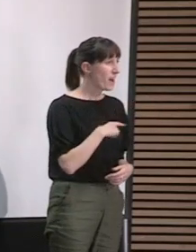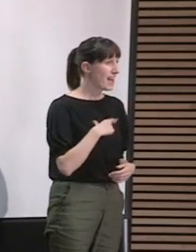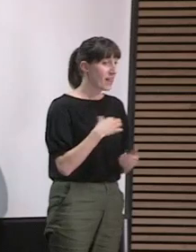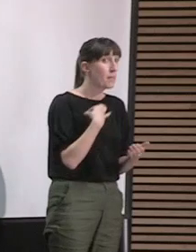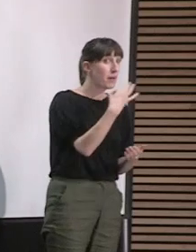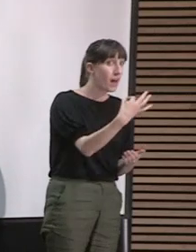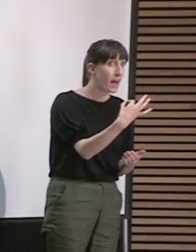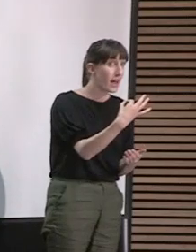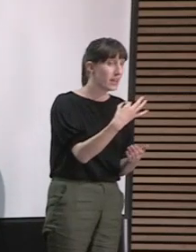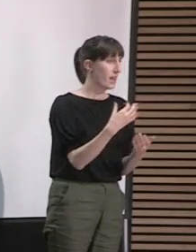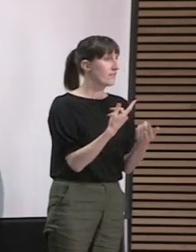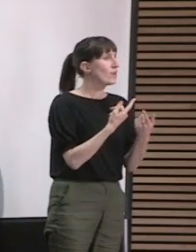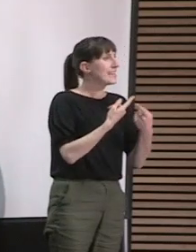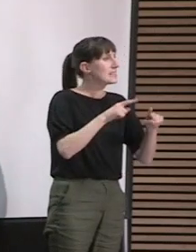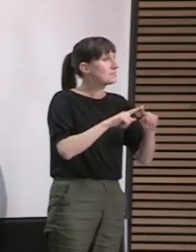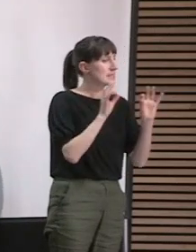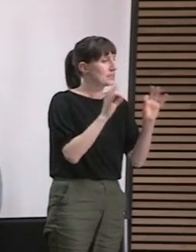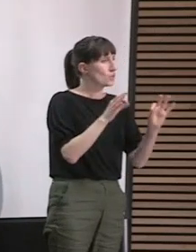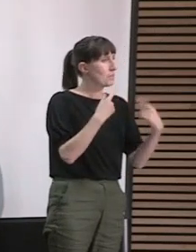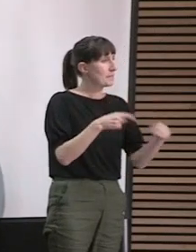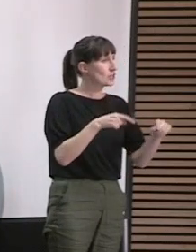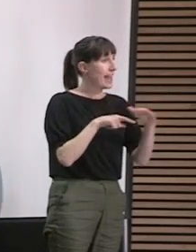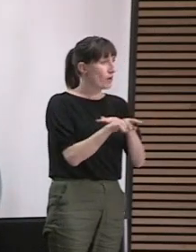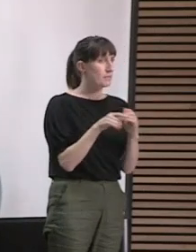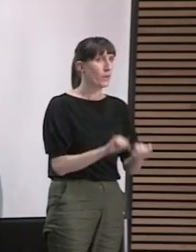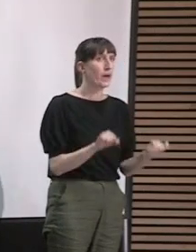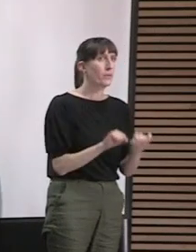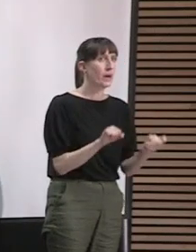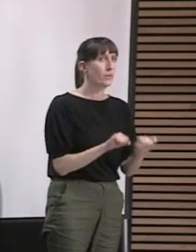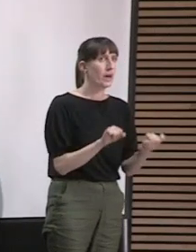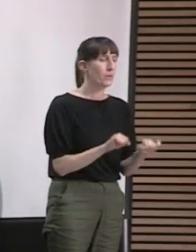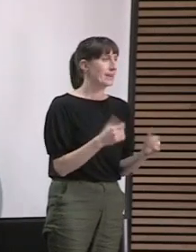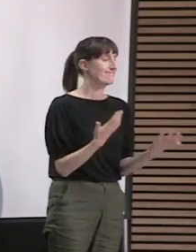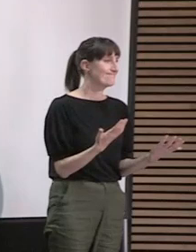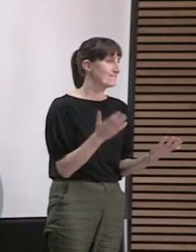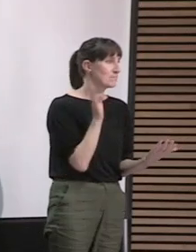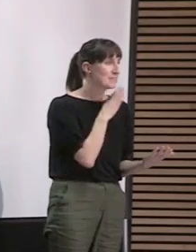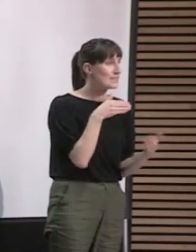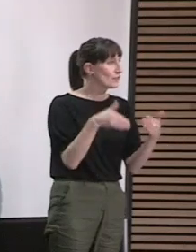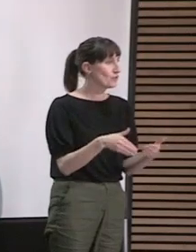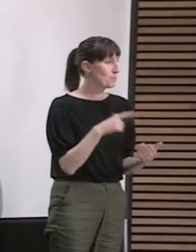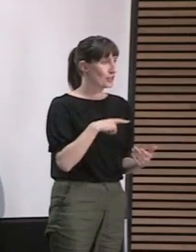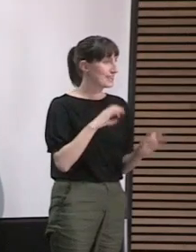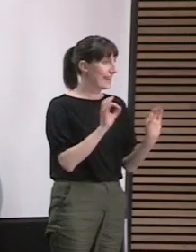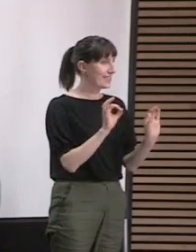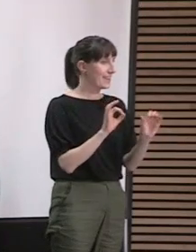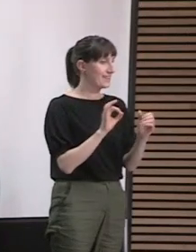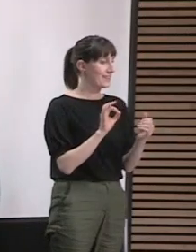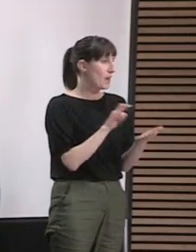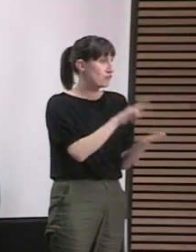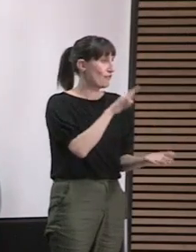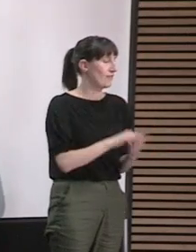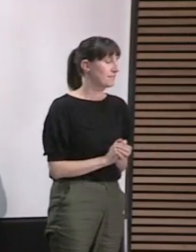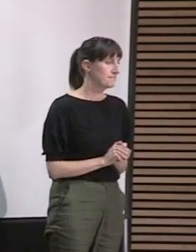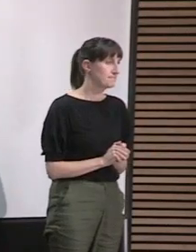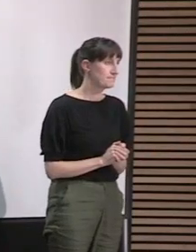time to wait for that exemption process to roll through? Well, I can say our exemption team is working as quickly as possible on them,